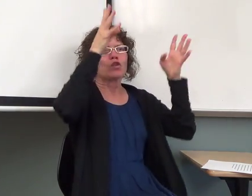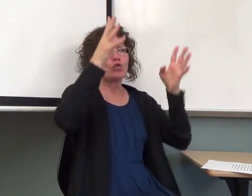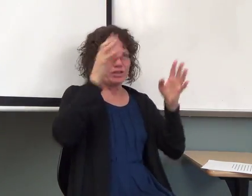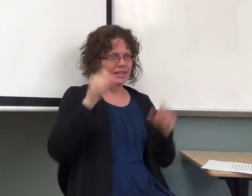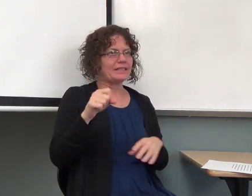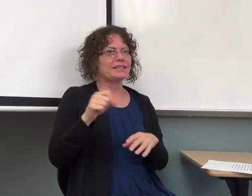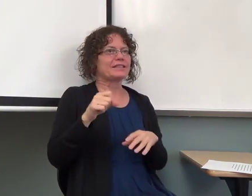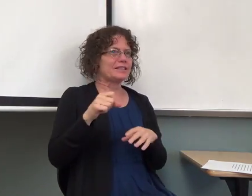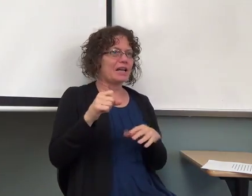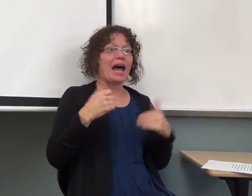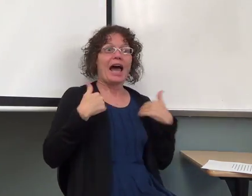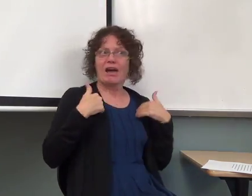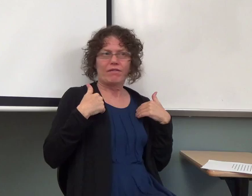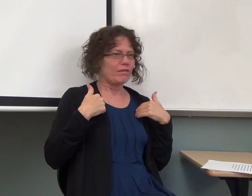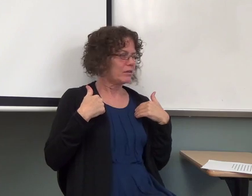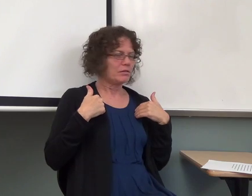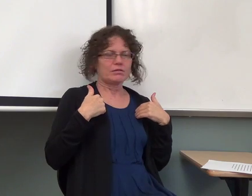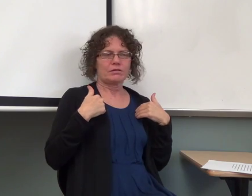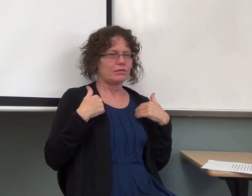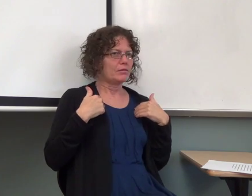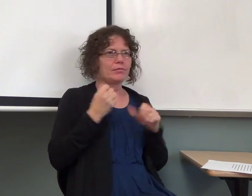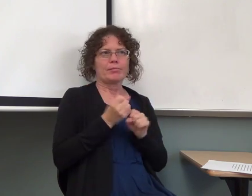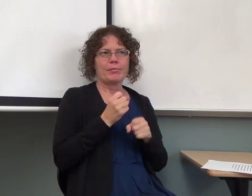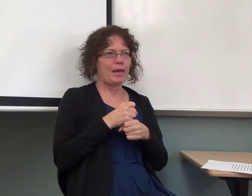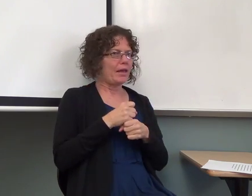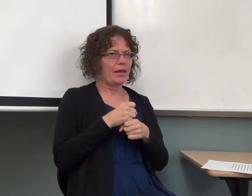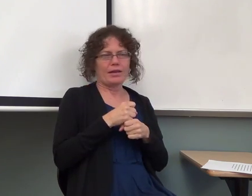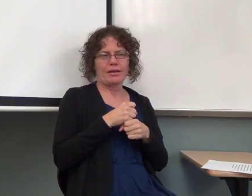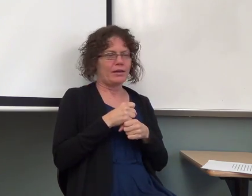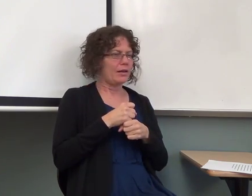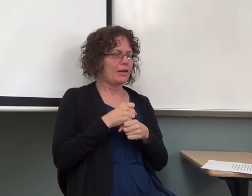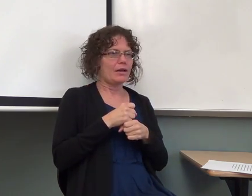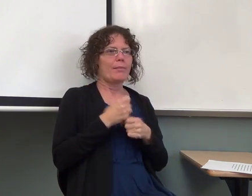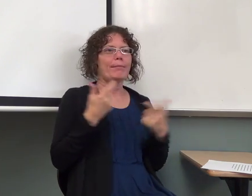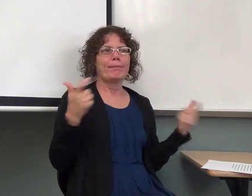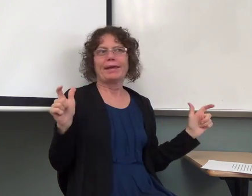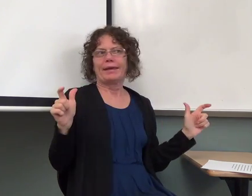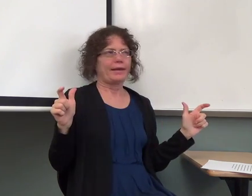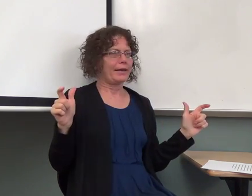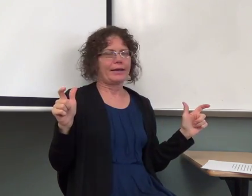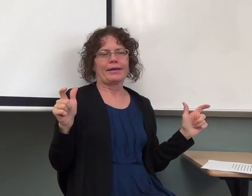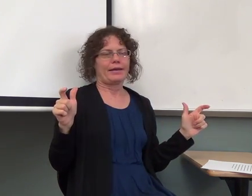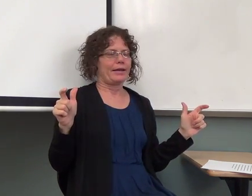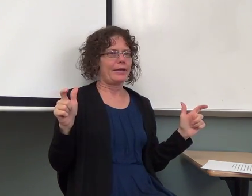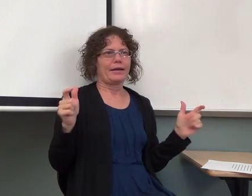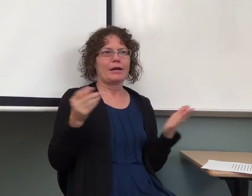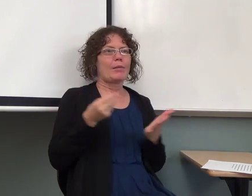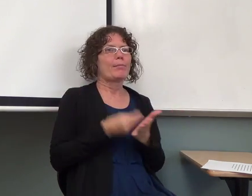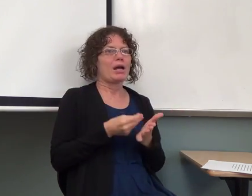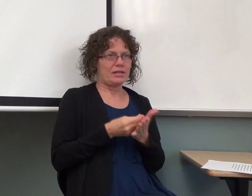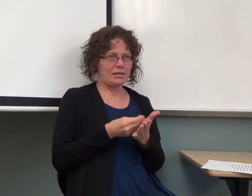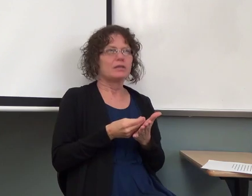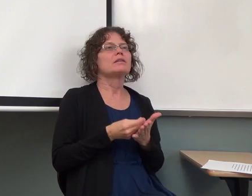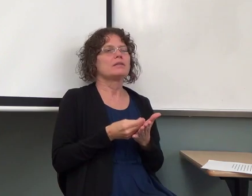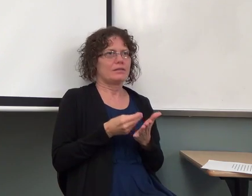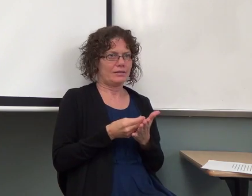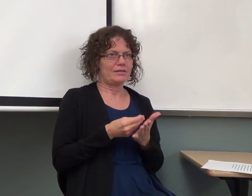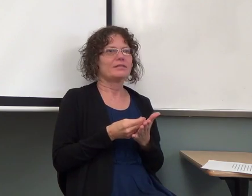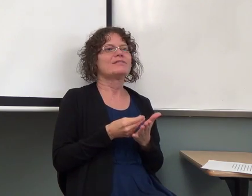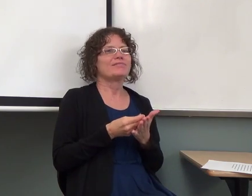No. No. Made. No. Big. No. Money. Yes. Nice job. Look at it. Look at